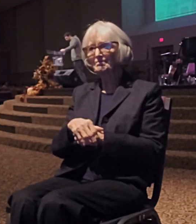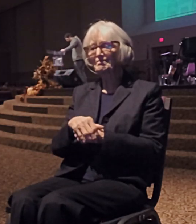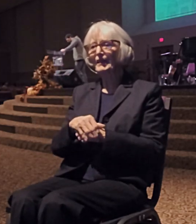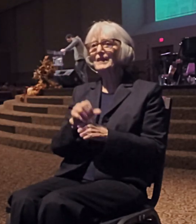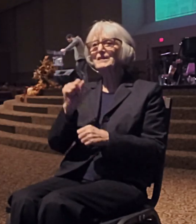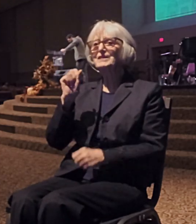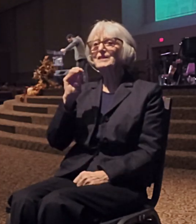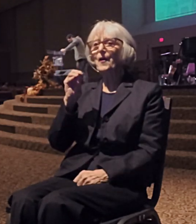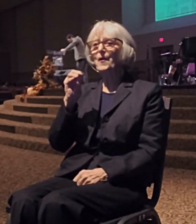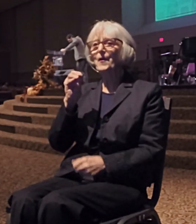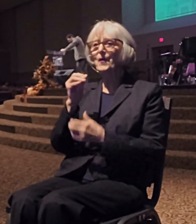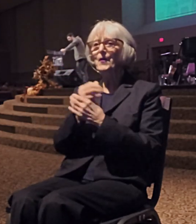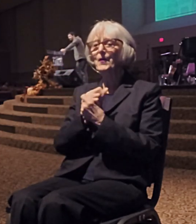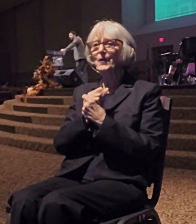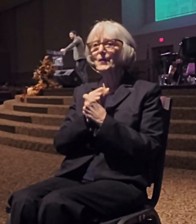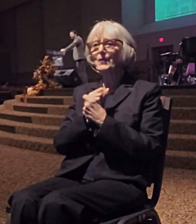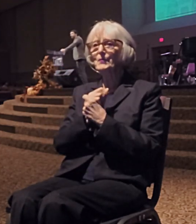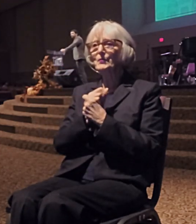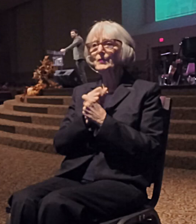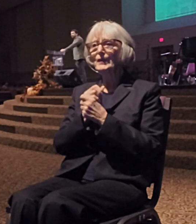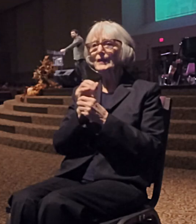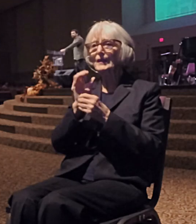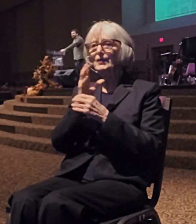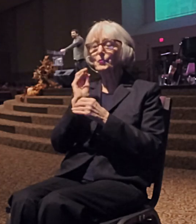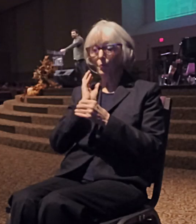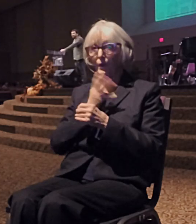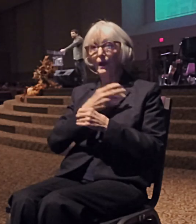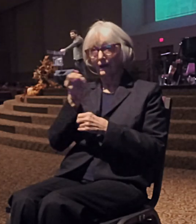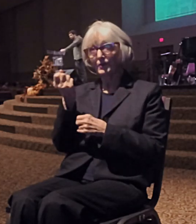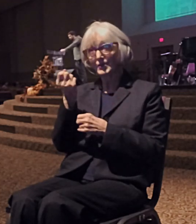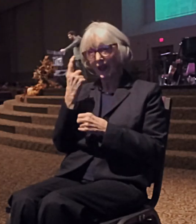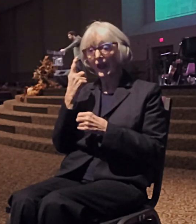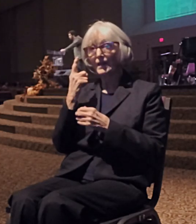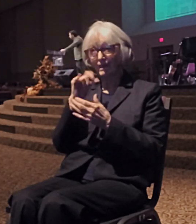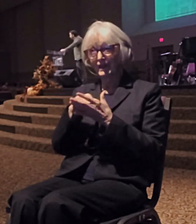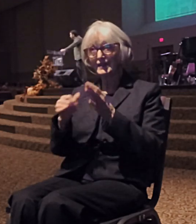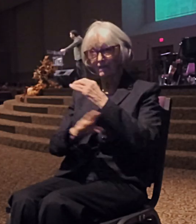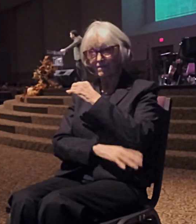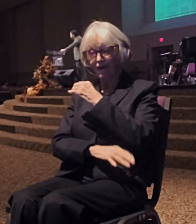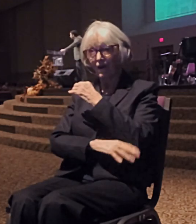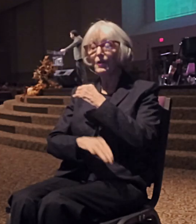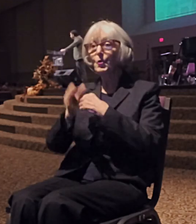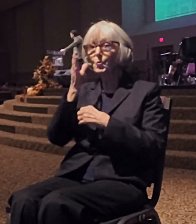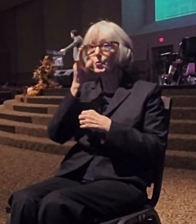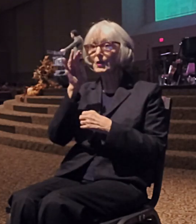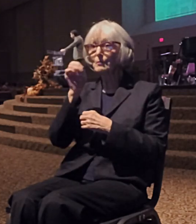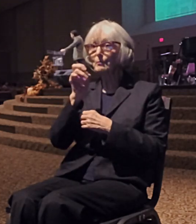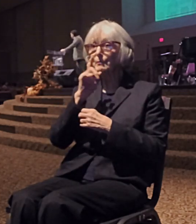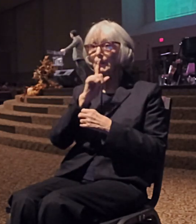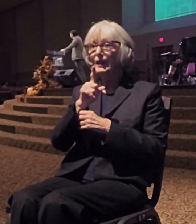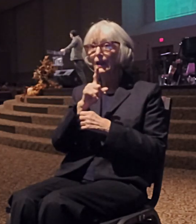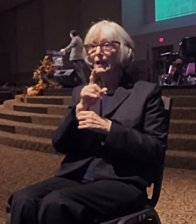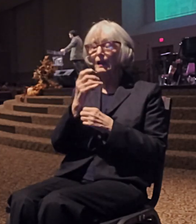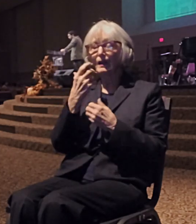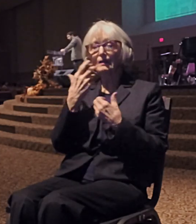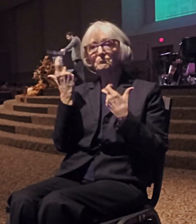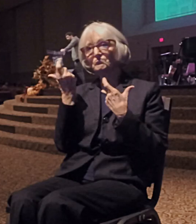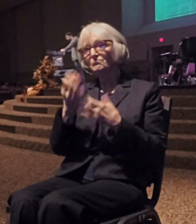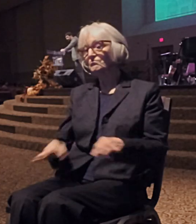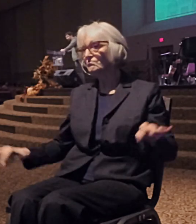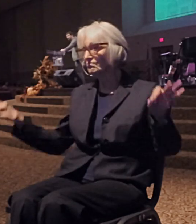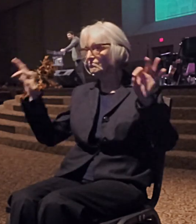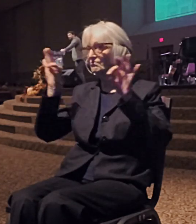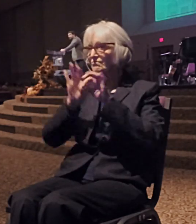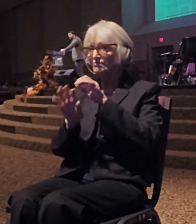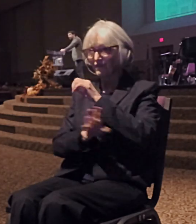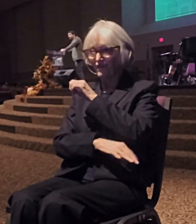So I love fall, and at the same time, we understand that this fall will be a consequential fall in the life of our